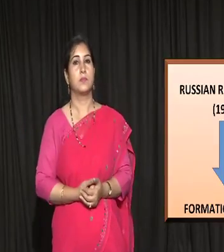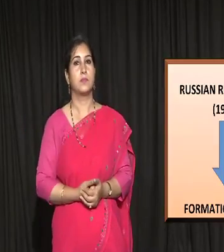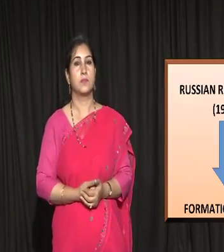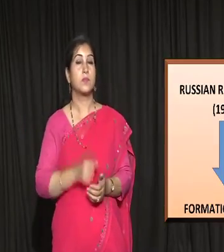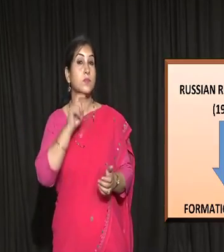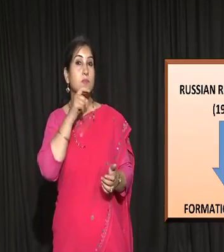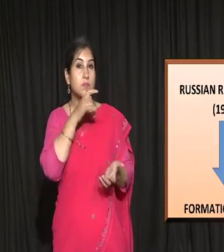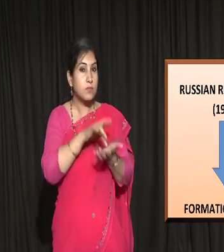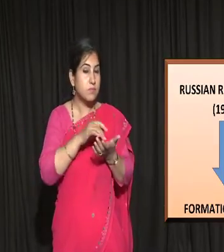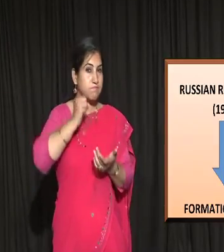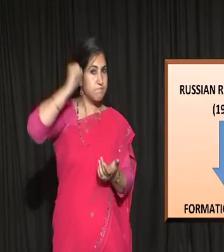and Russian Revolution.